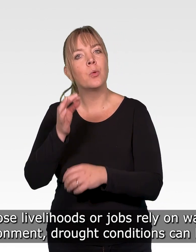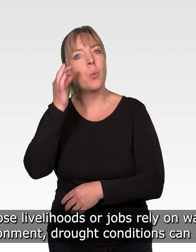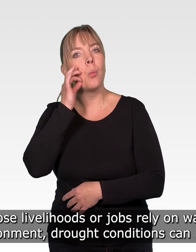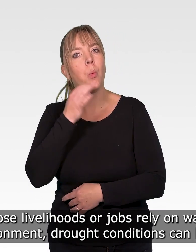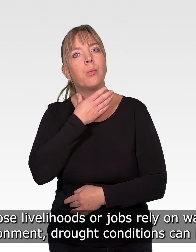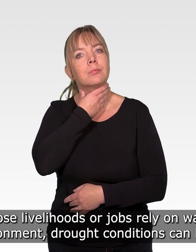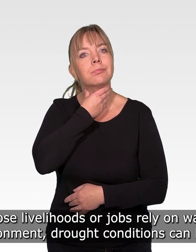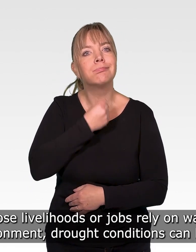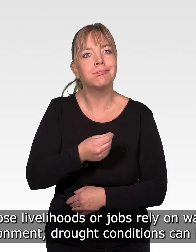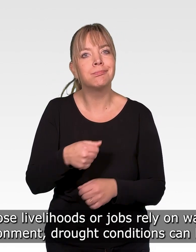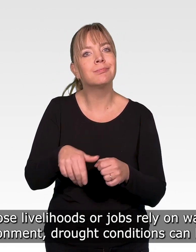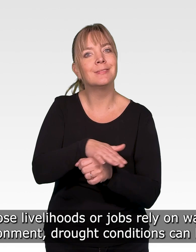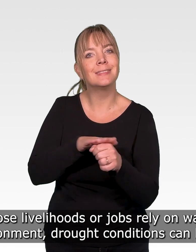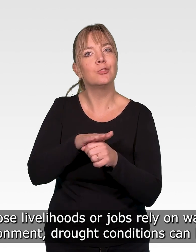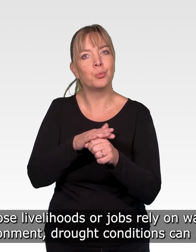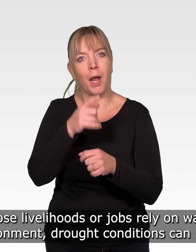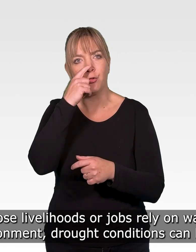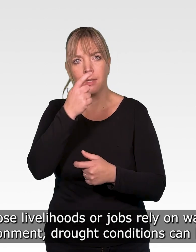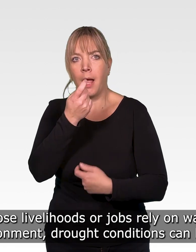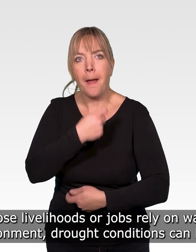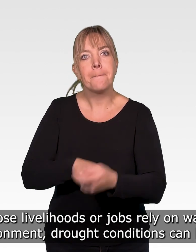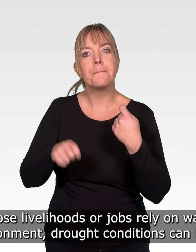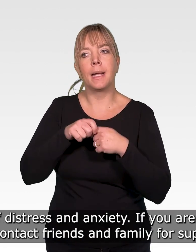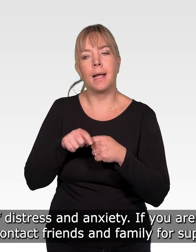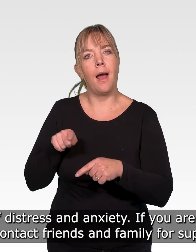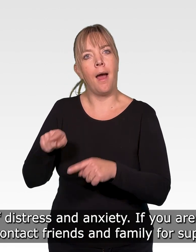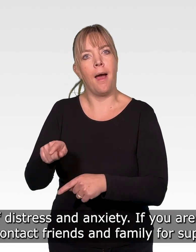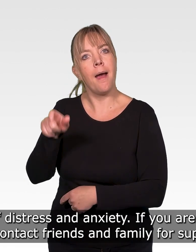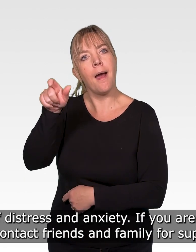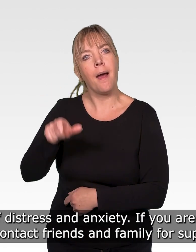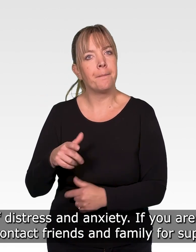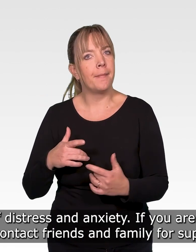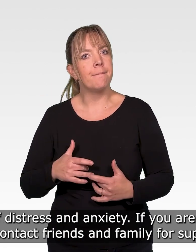drought conditions can lead to feelings of distress and anxiety.